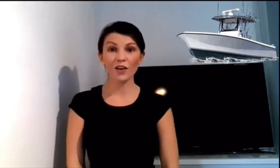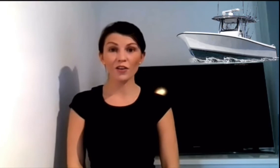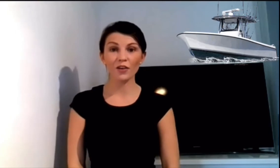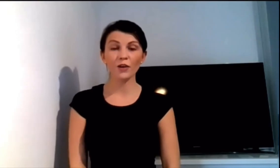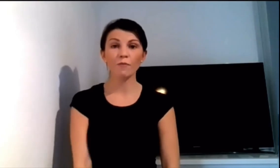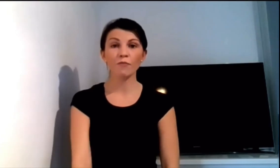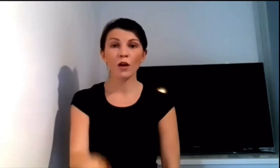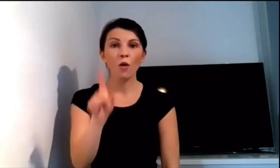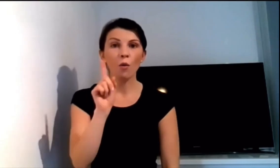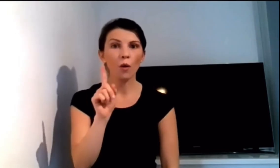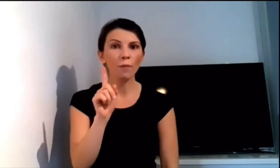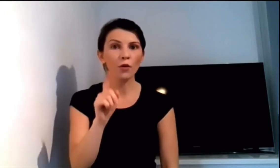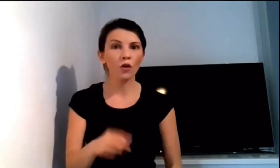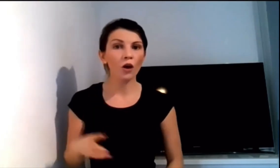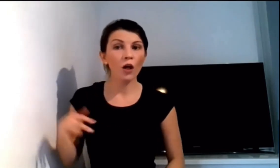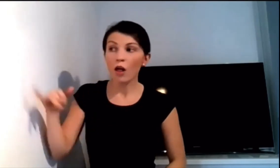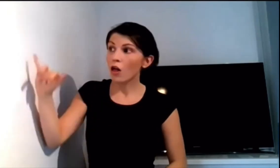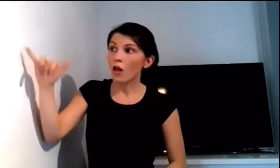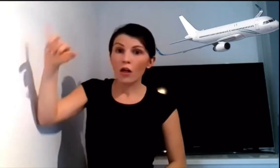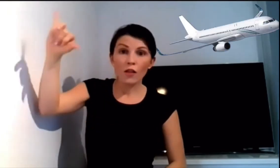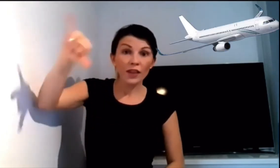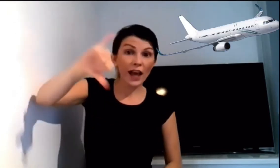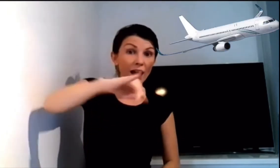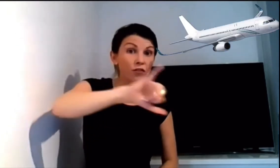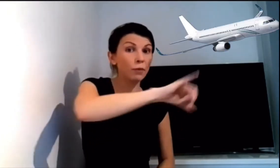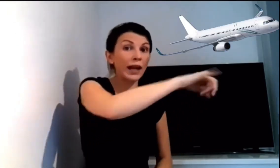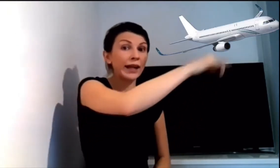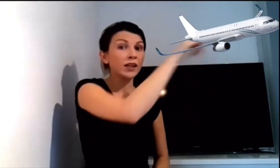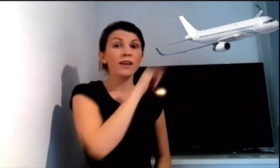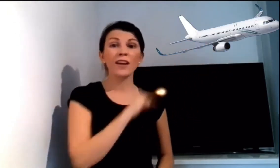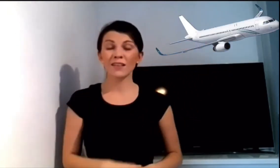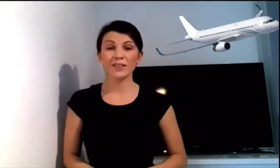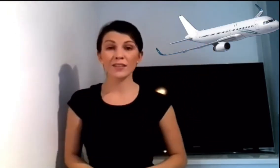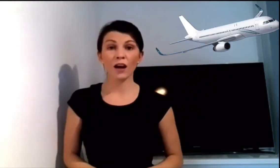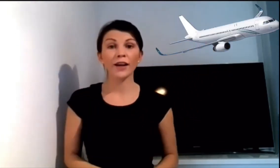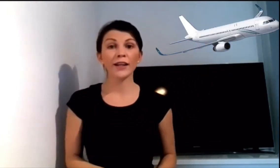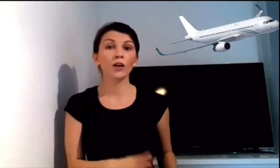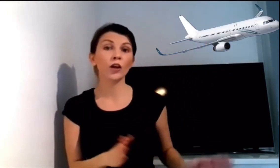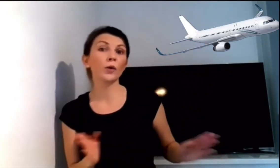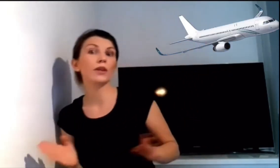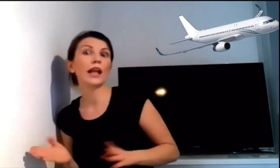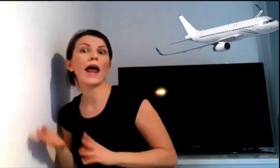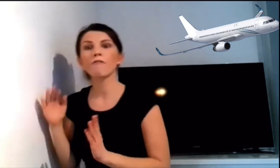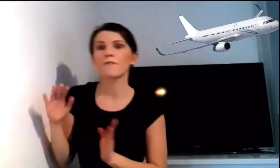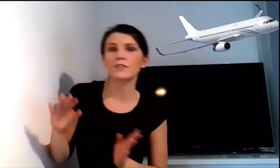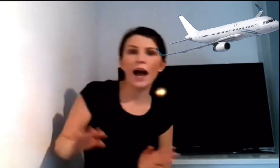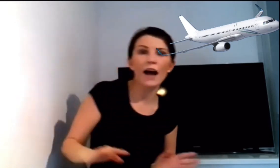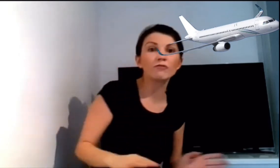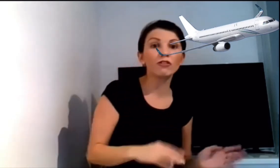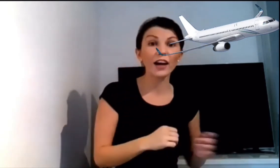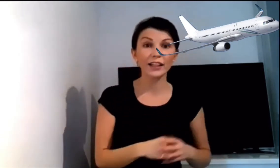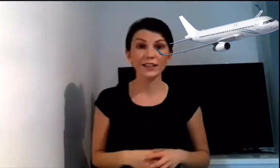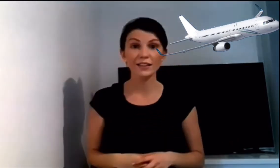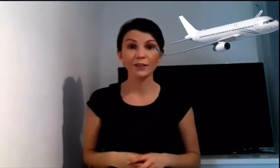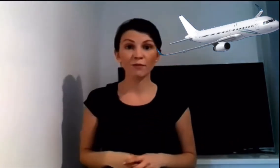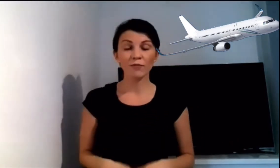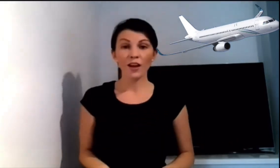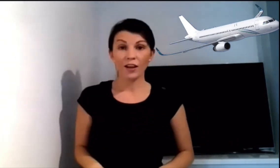long. One more. The aeroplane in the sky goes left and right.